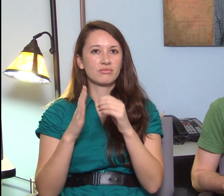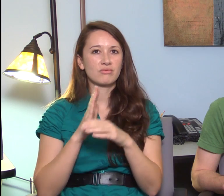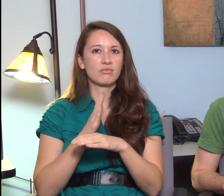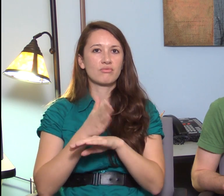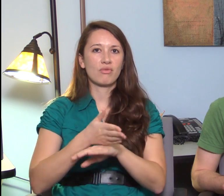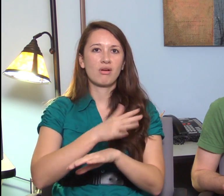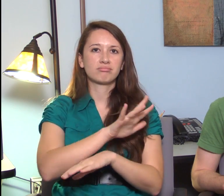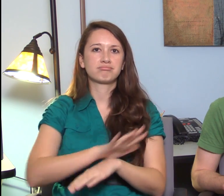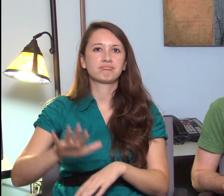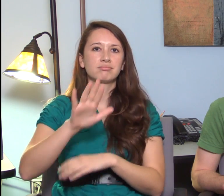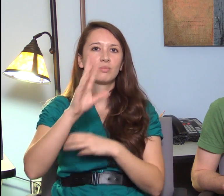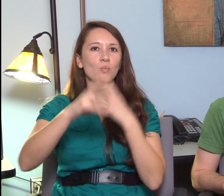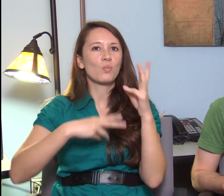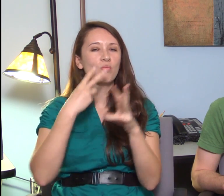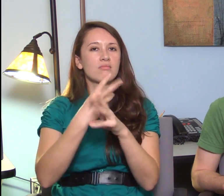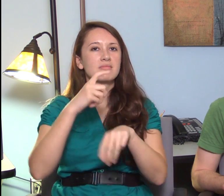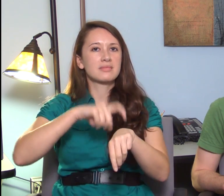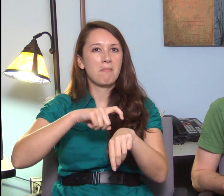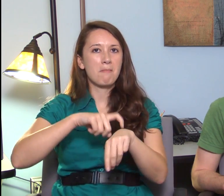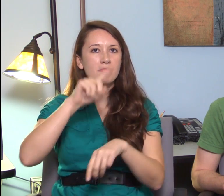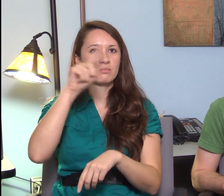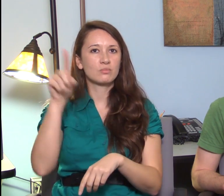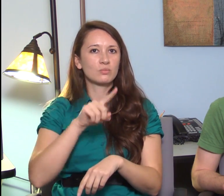of technology across global time zones.